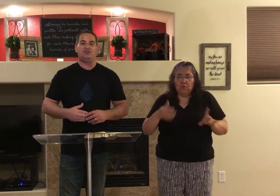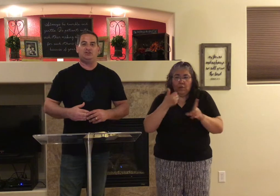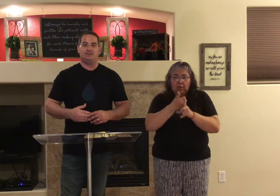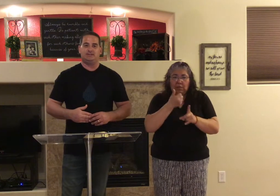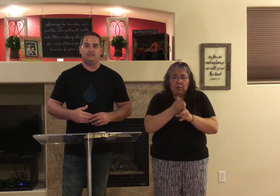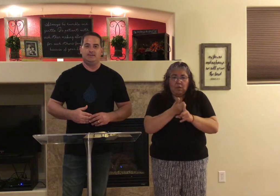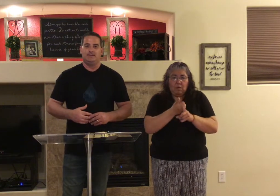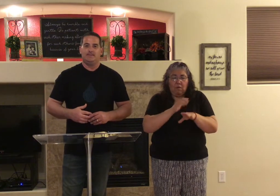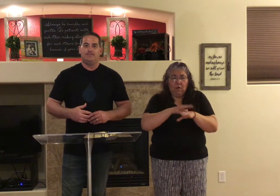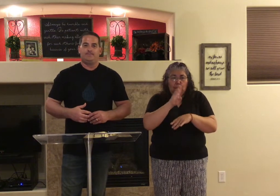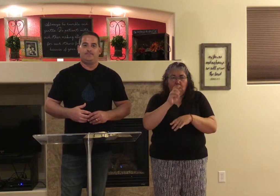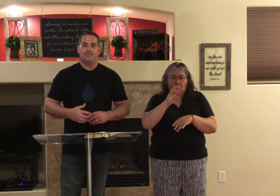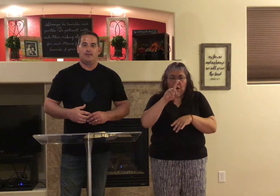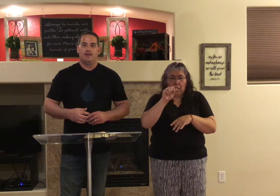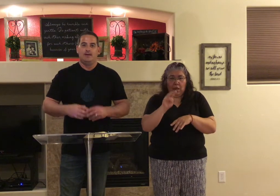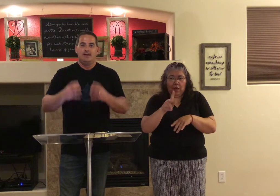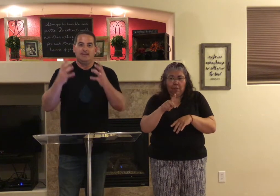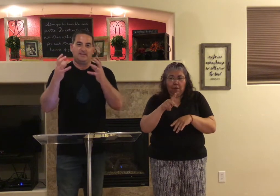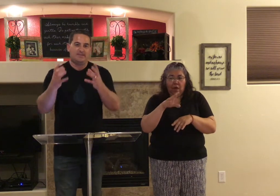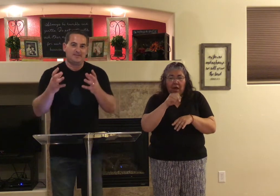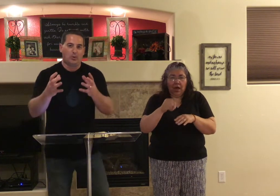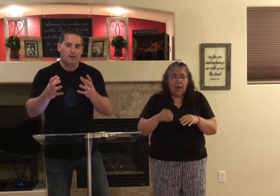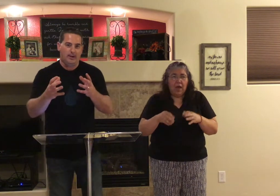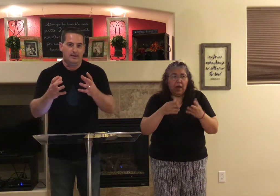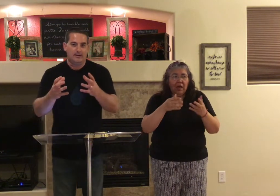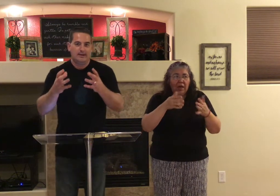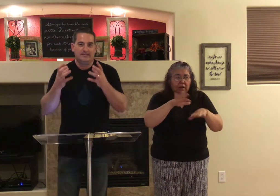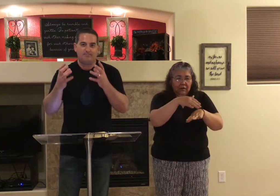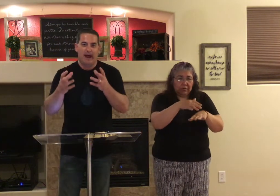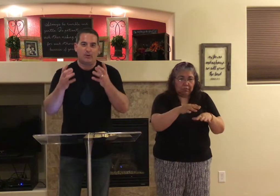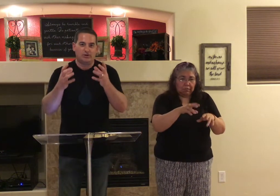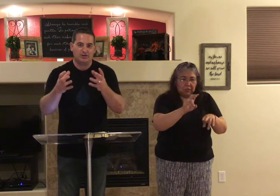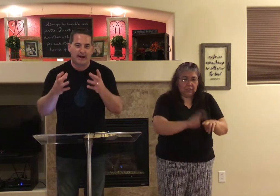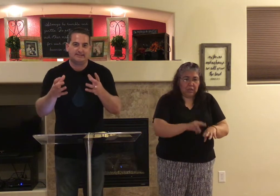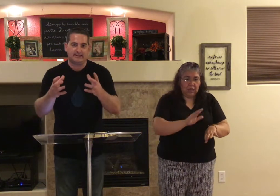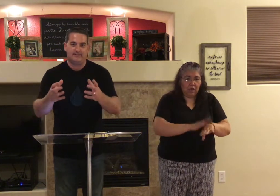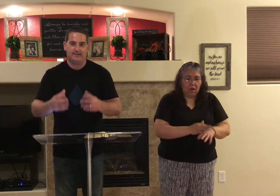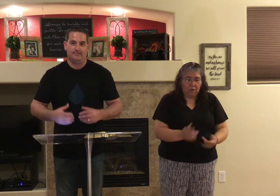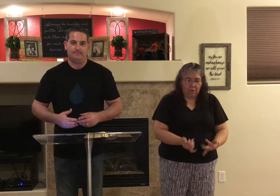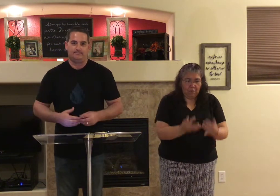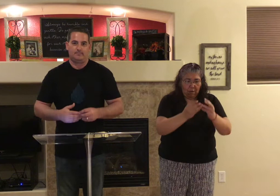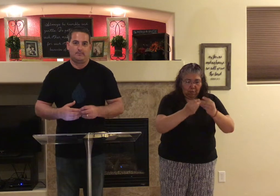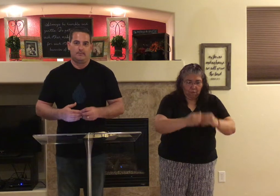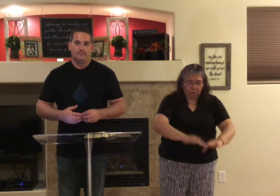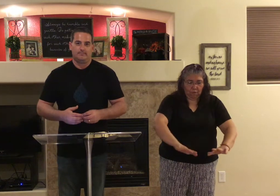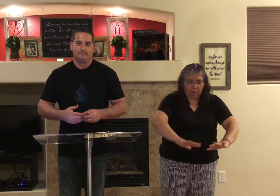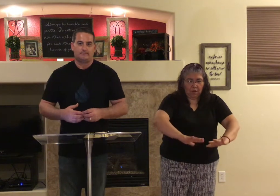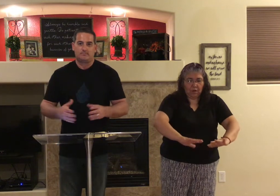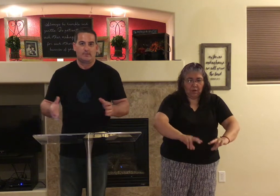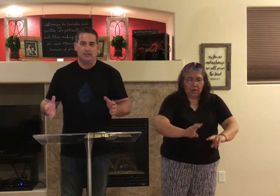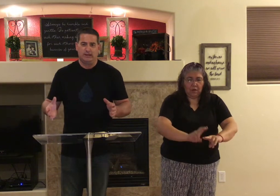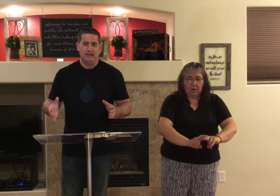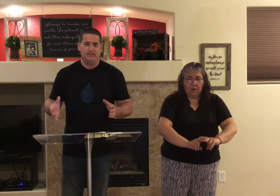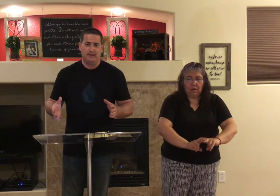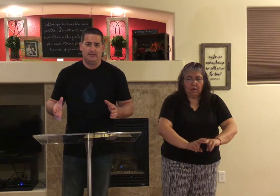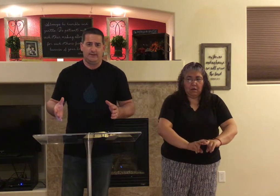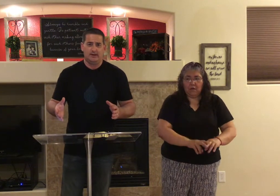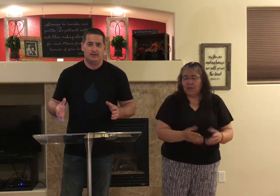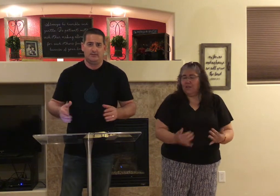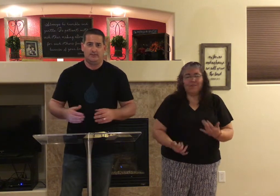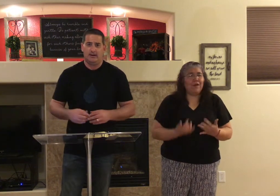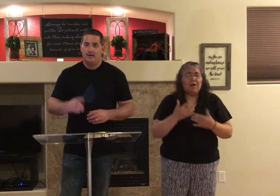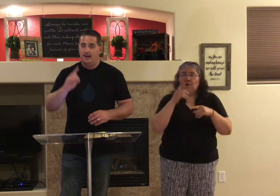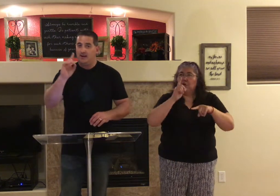of ashes. His authority, his power could not save them. The king of